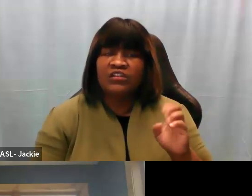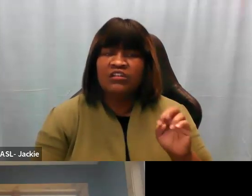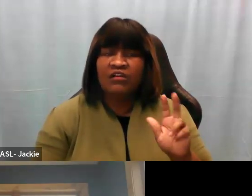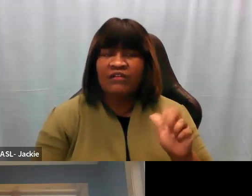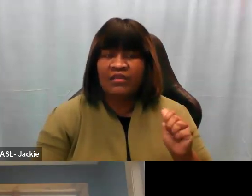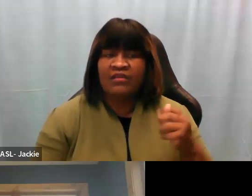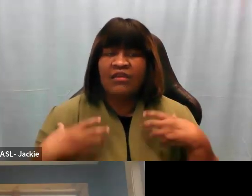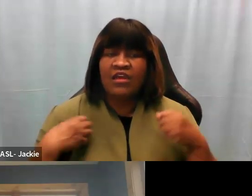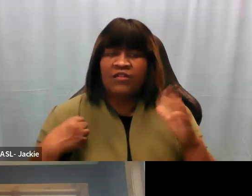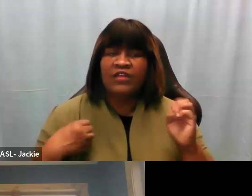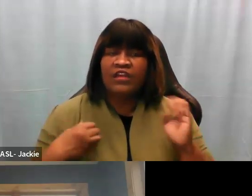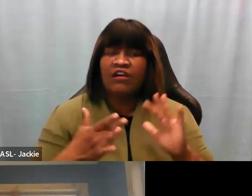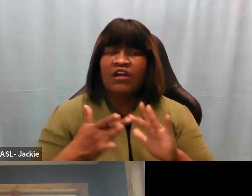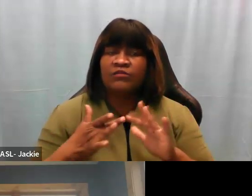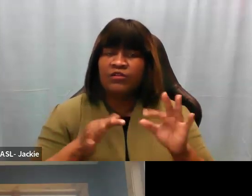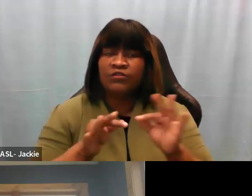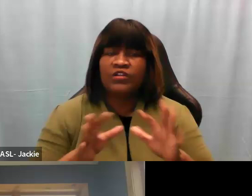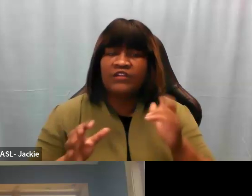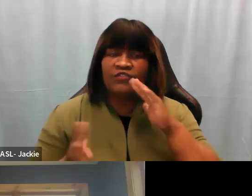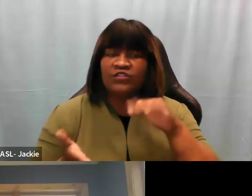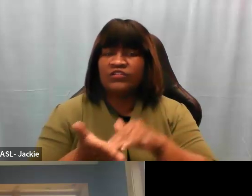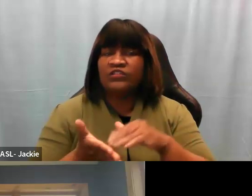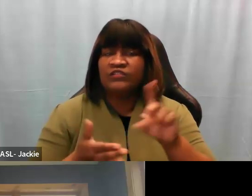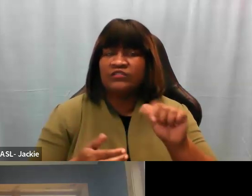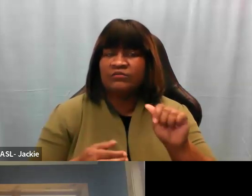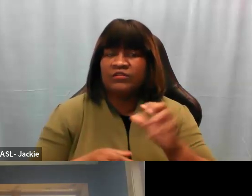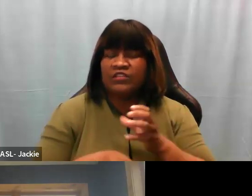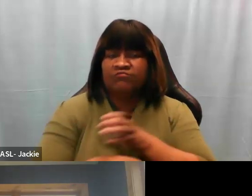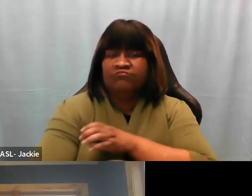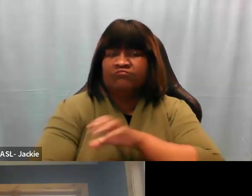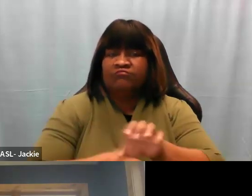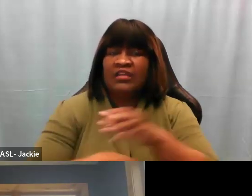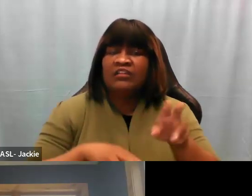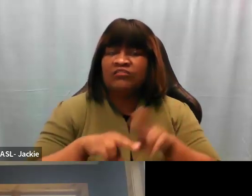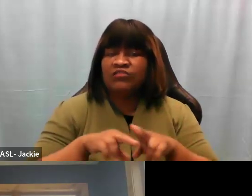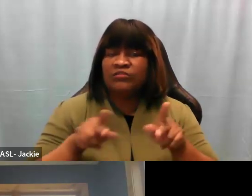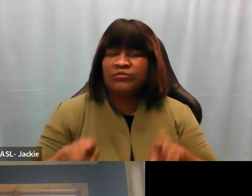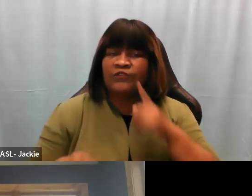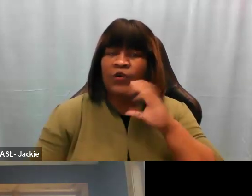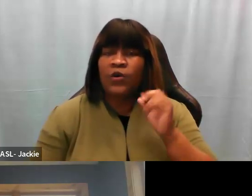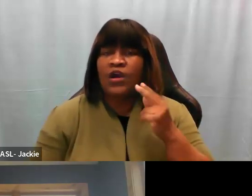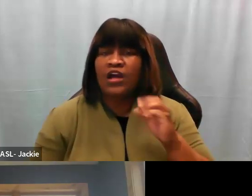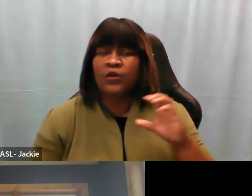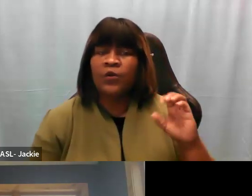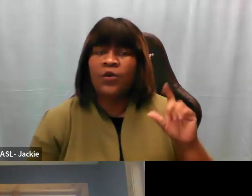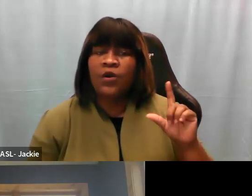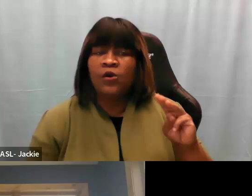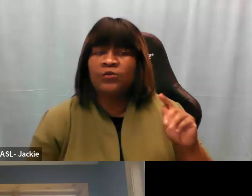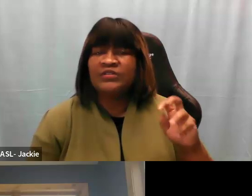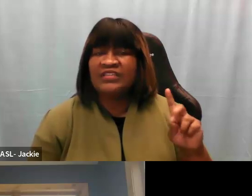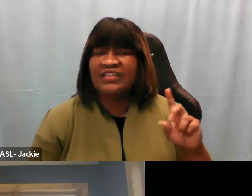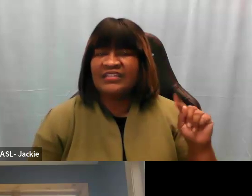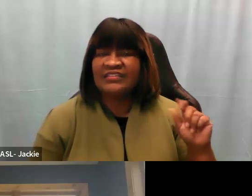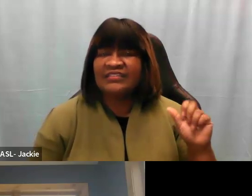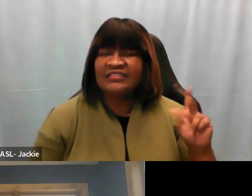outreach coordinator at the Center for Disability Empowerment. And she's also the chair of the Ohio Olmsted Task Force.